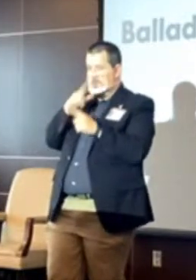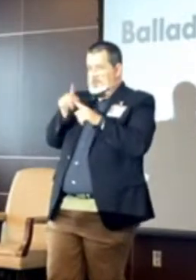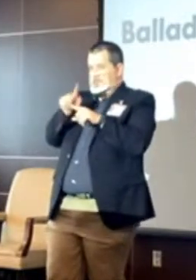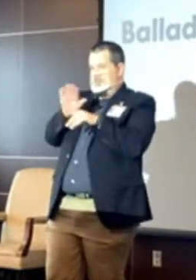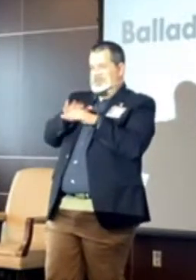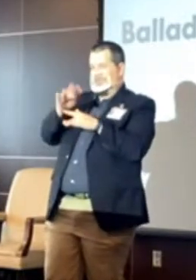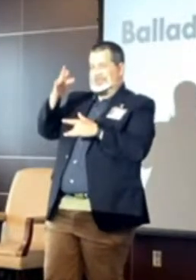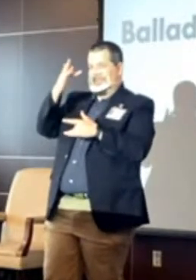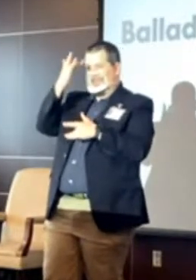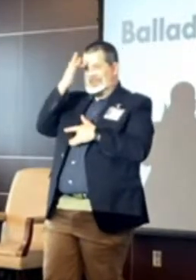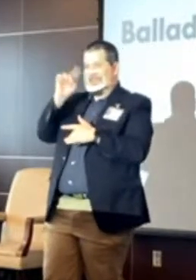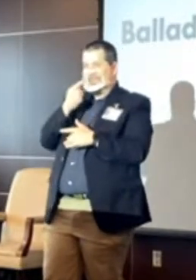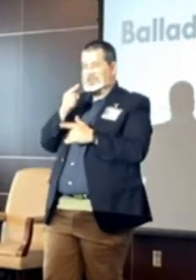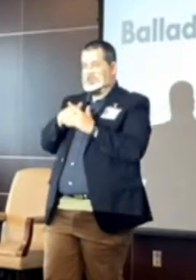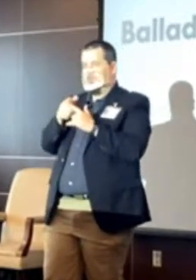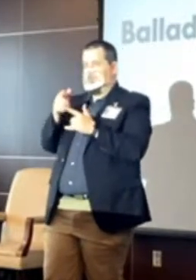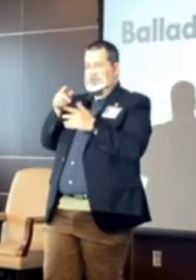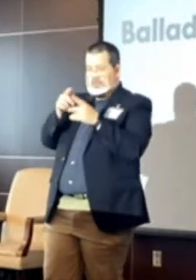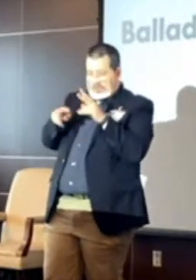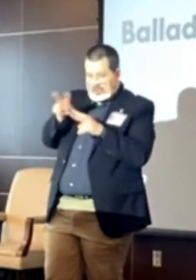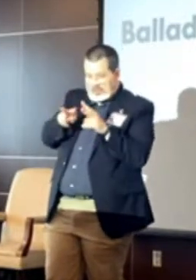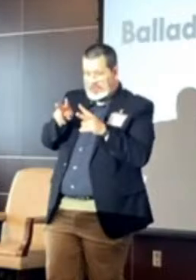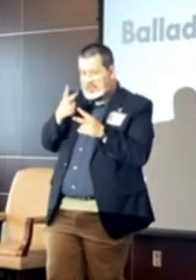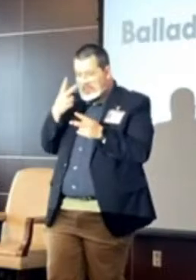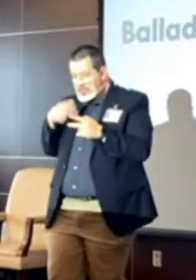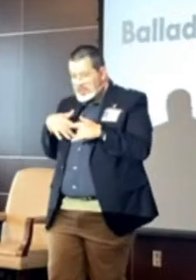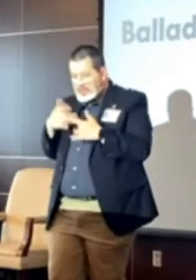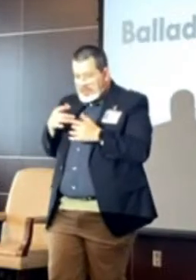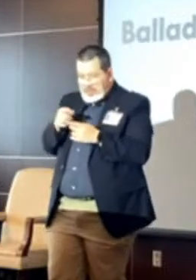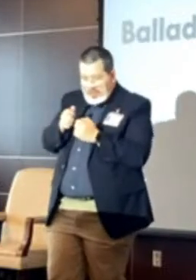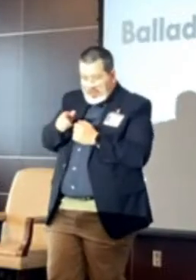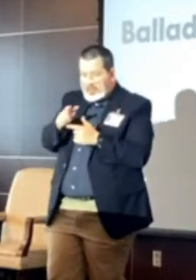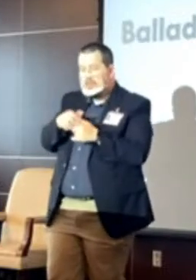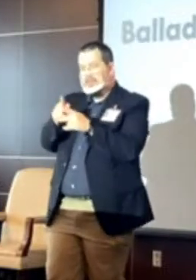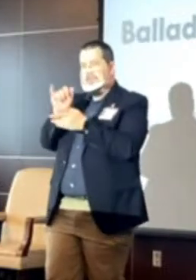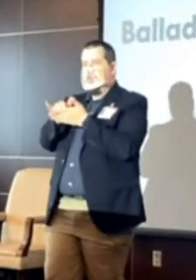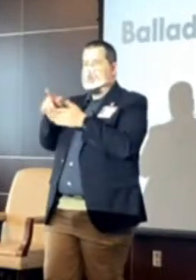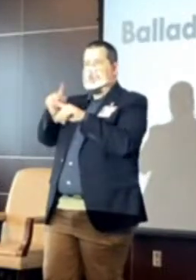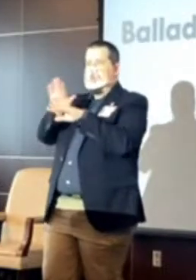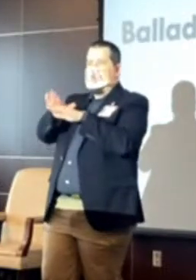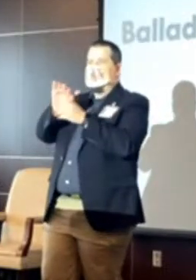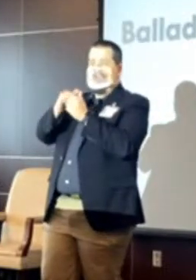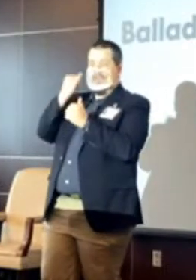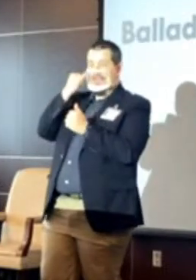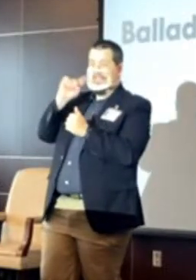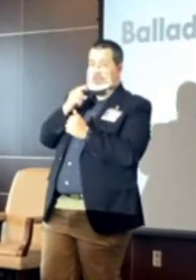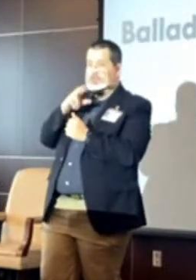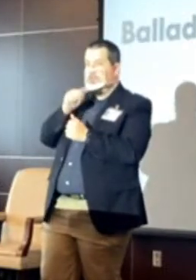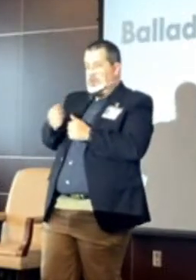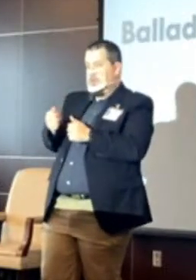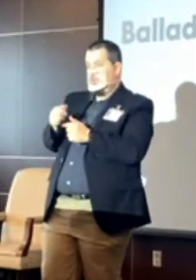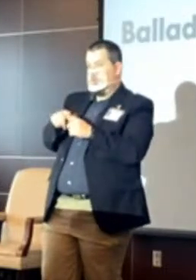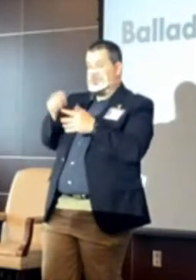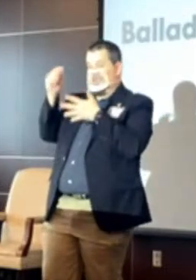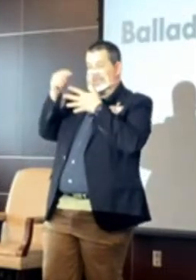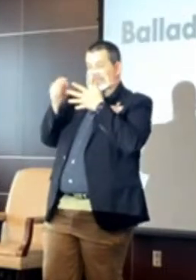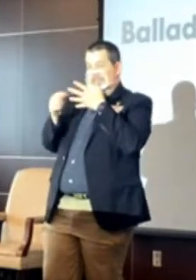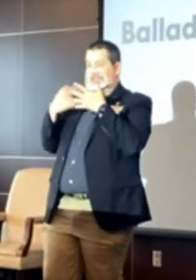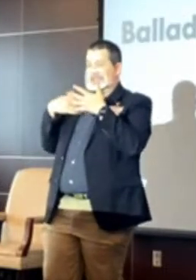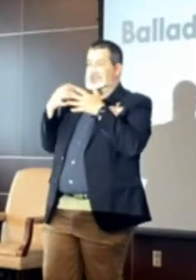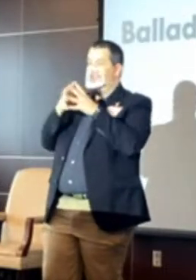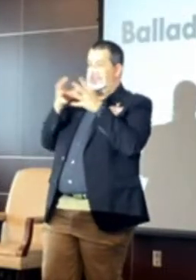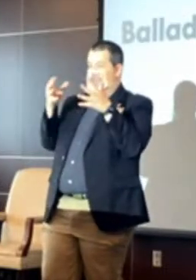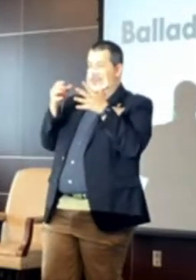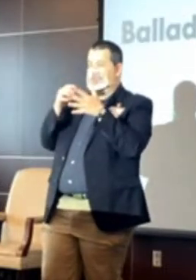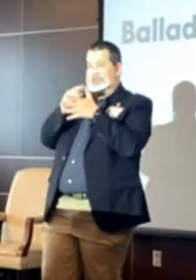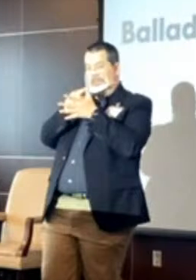of their illness when they enter the ER, their triage. We care for people that way. So, but the criteria is pretty detailed. There's a